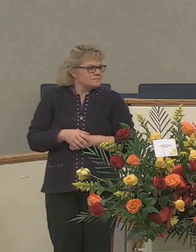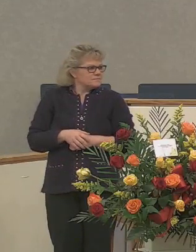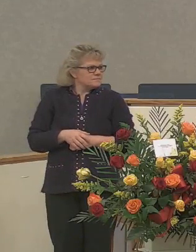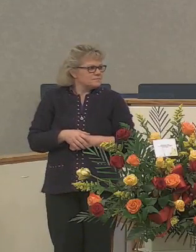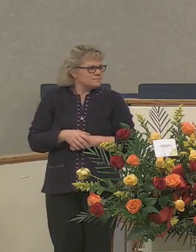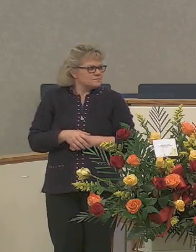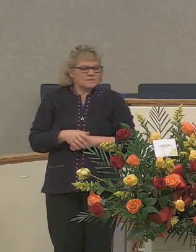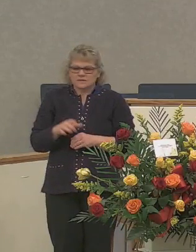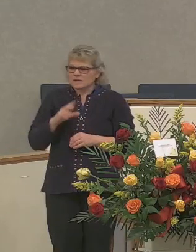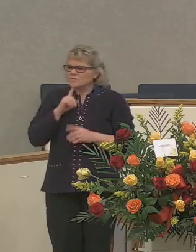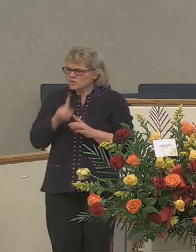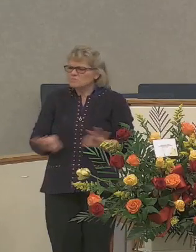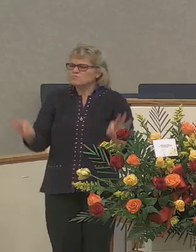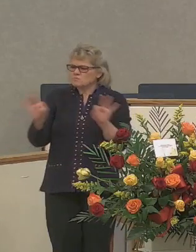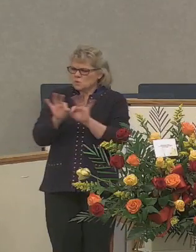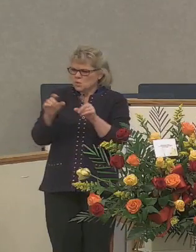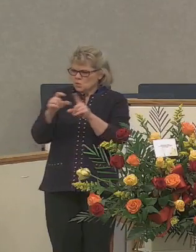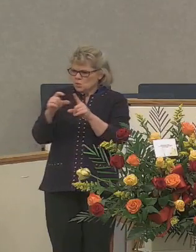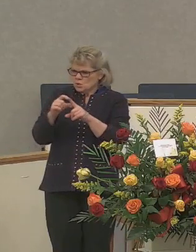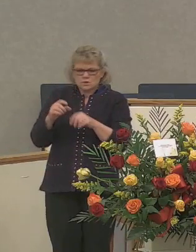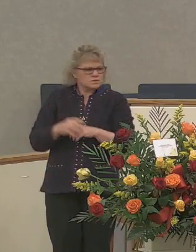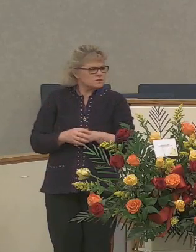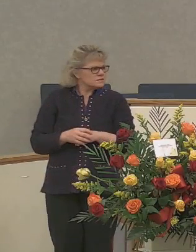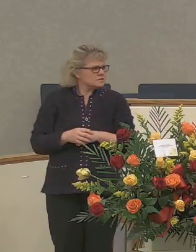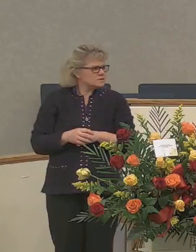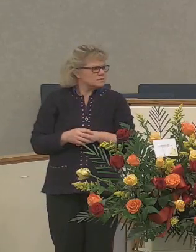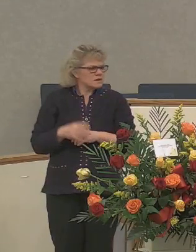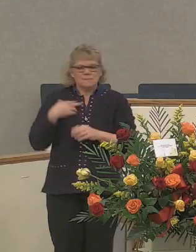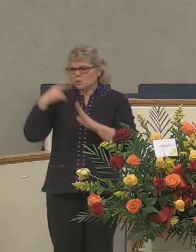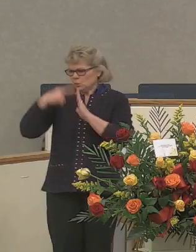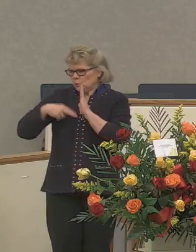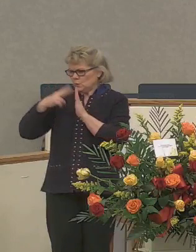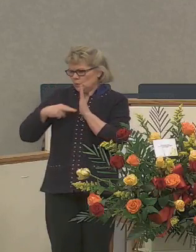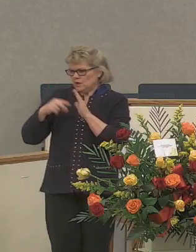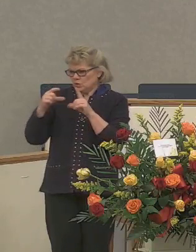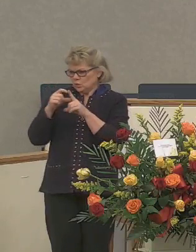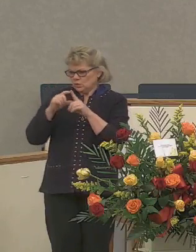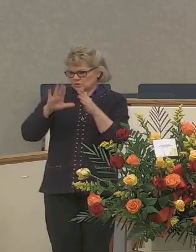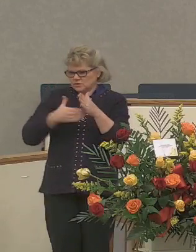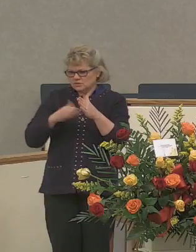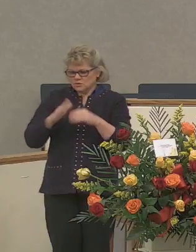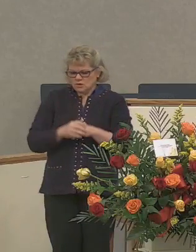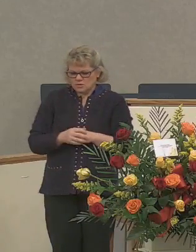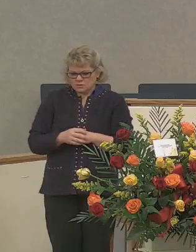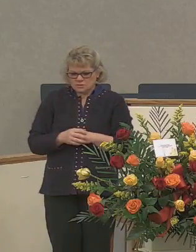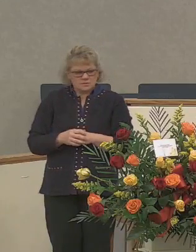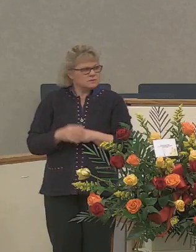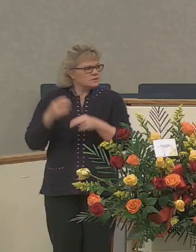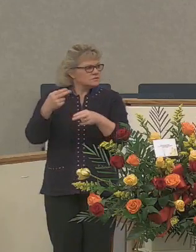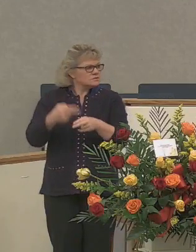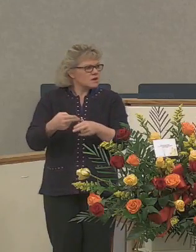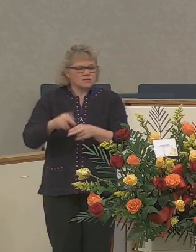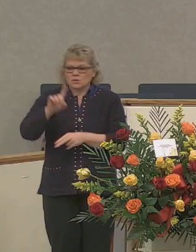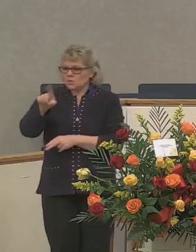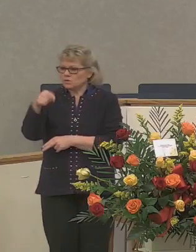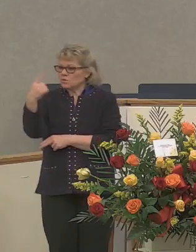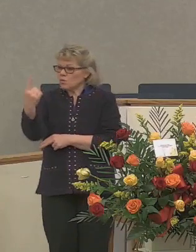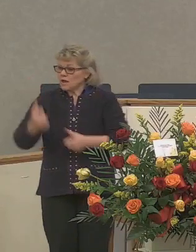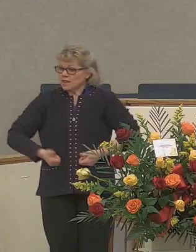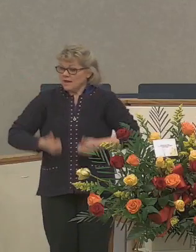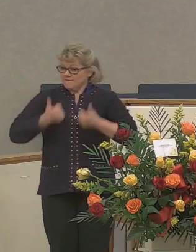really some meaningful words here. I just want you to listen. I'm going to read the lyrics to it. The song is called Only One Life.